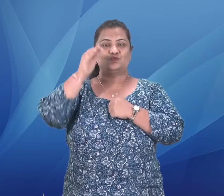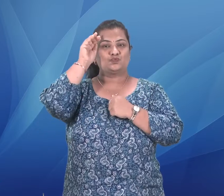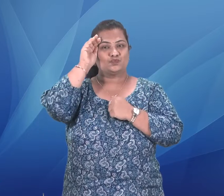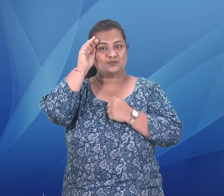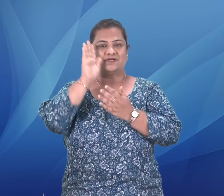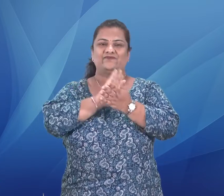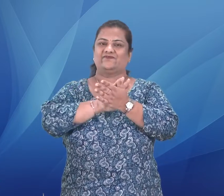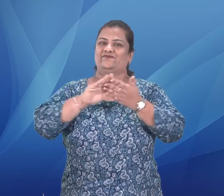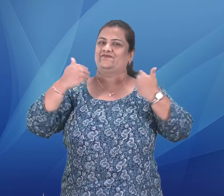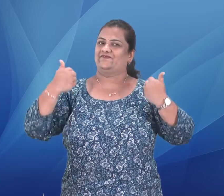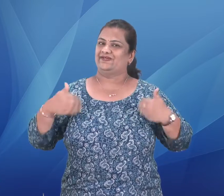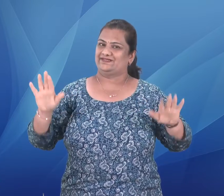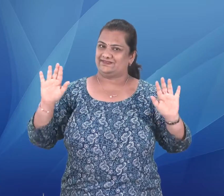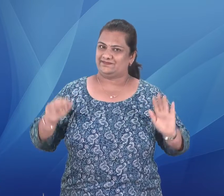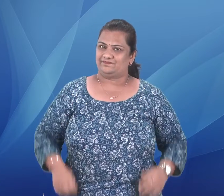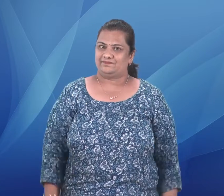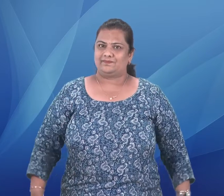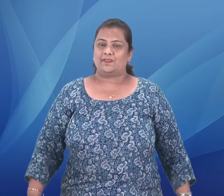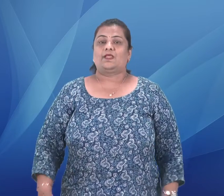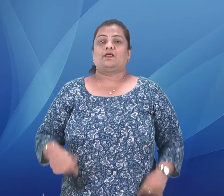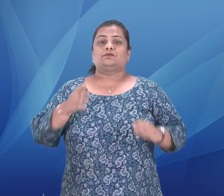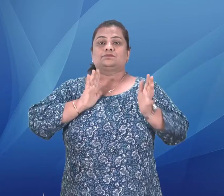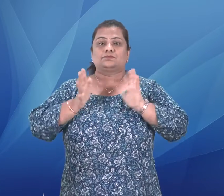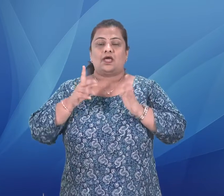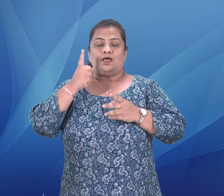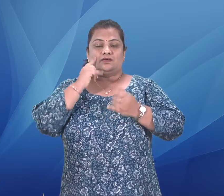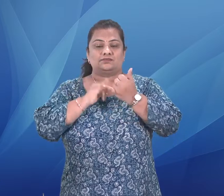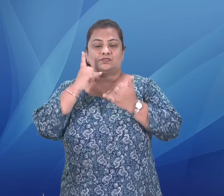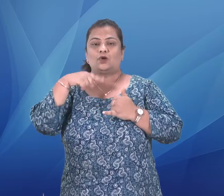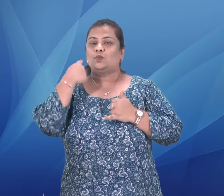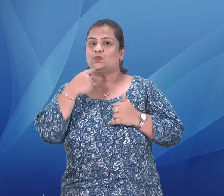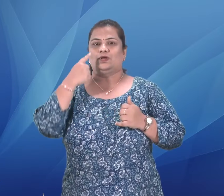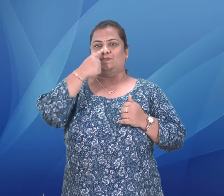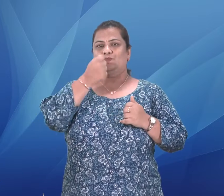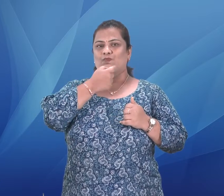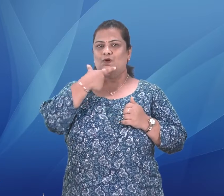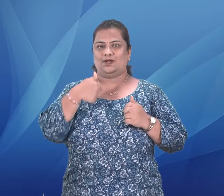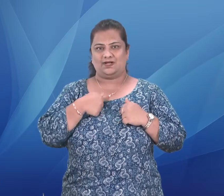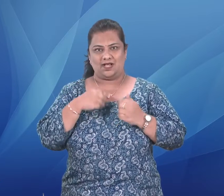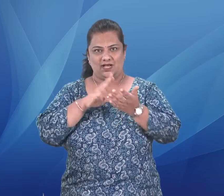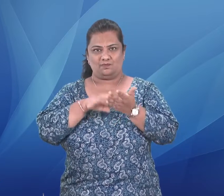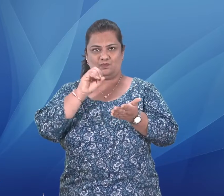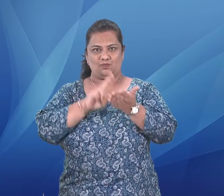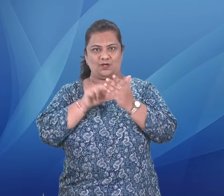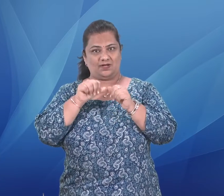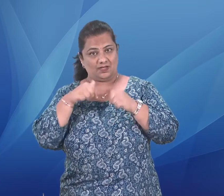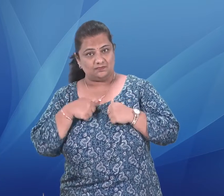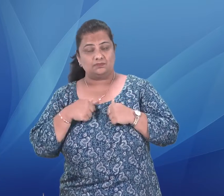With this news, we come to the end of NISH News Weekly broadcast. I am Mona Shah, ISL faculty at NISH, signing the news for you along